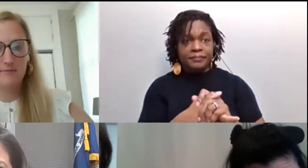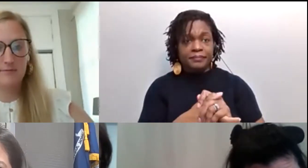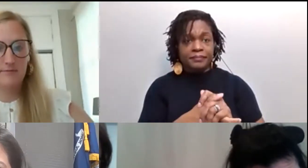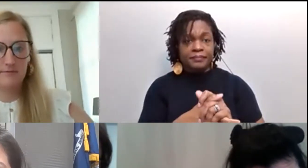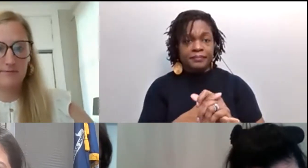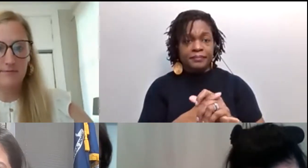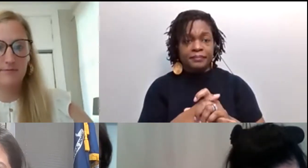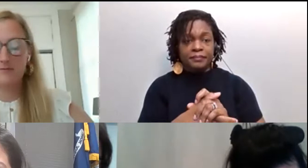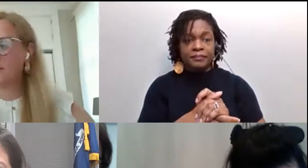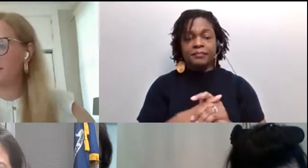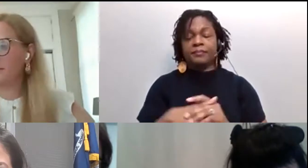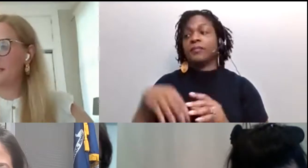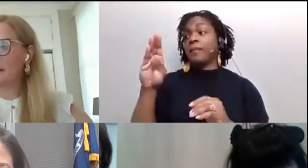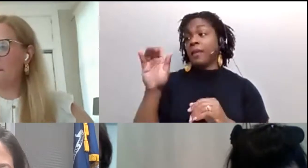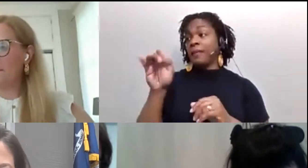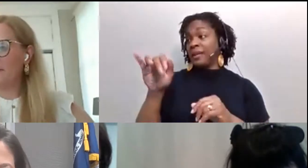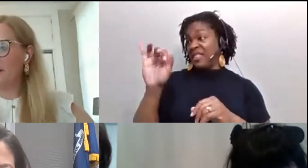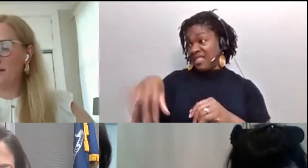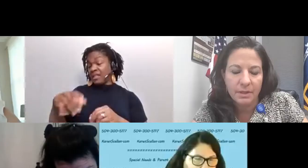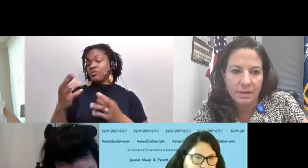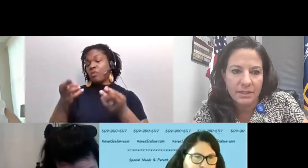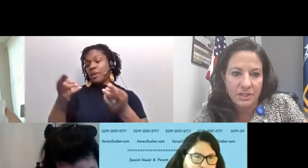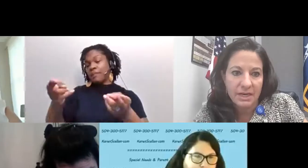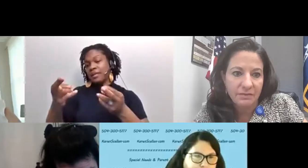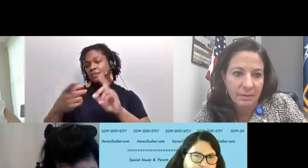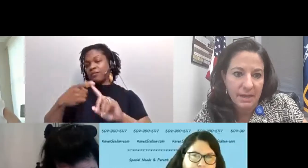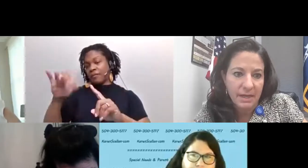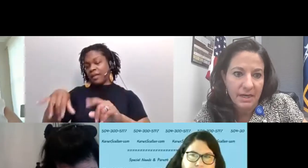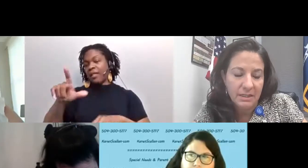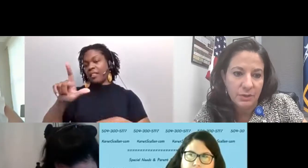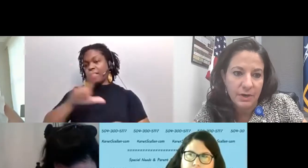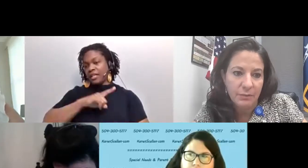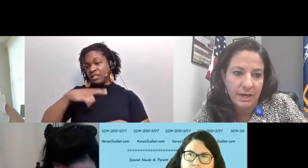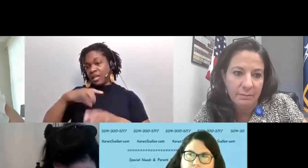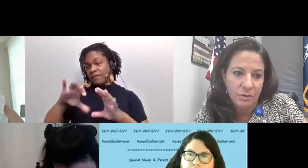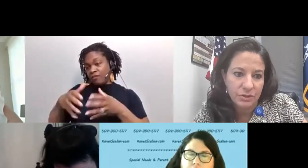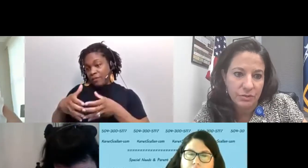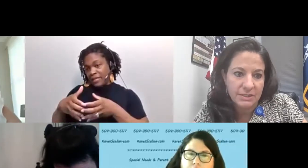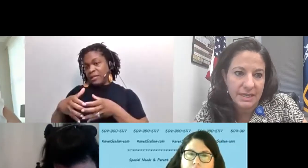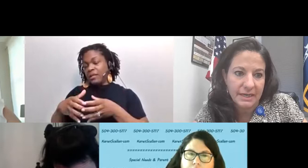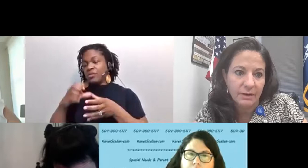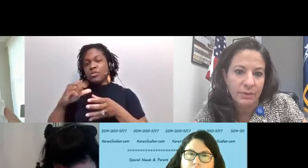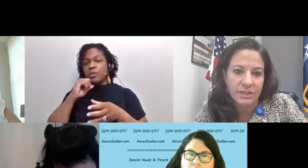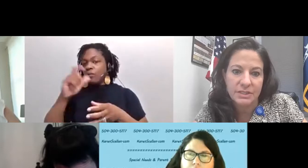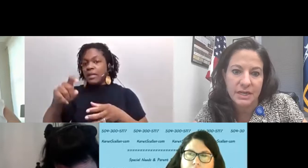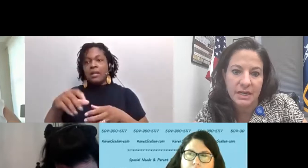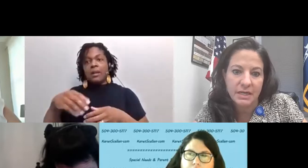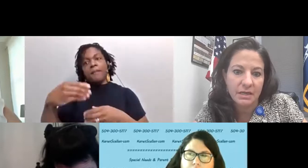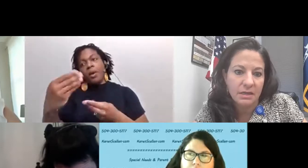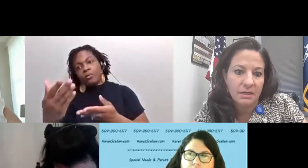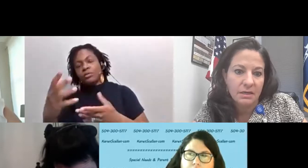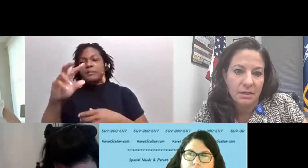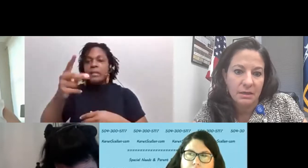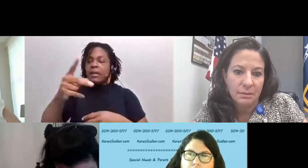So that is a recommendation that was made from the legislative committee. So we don't need a motion or a second. We just